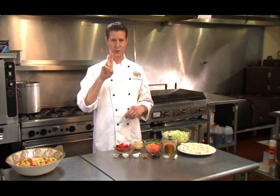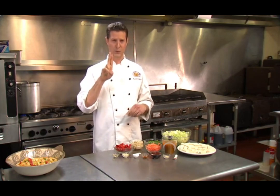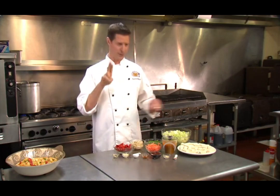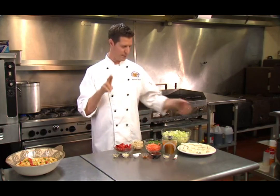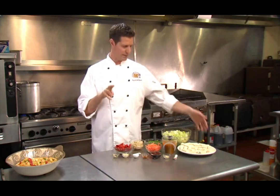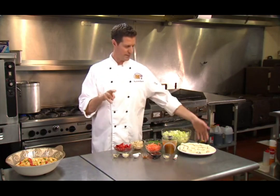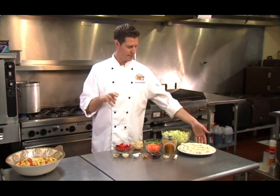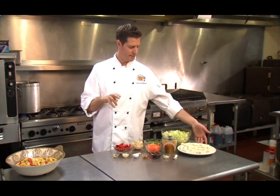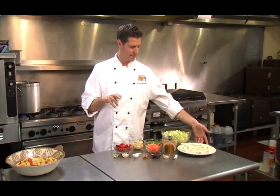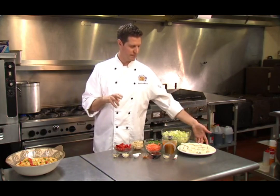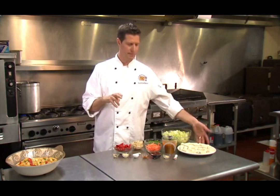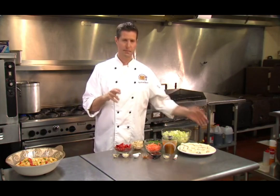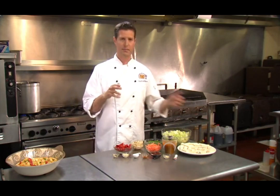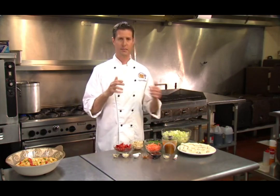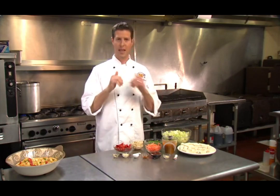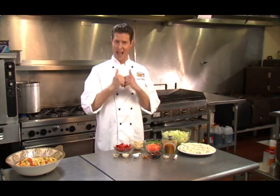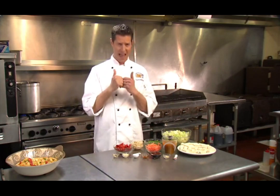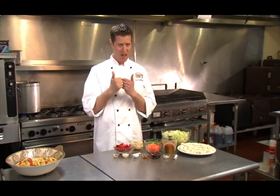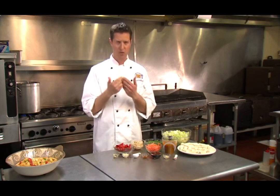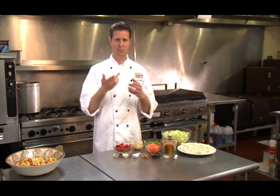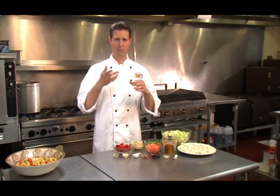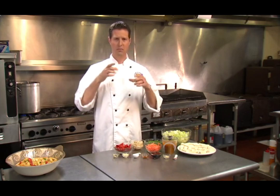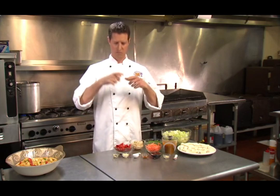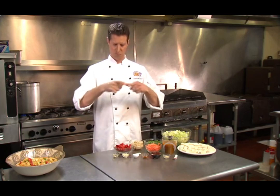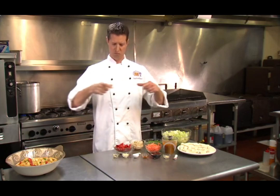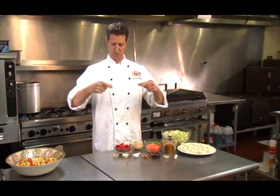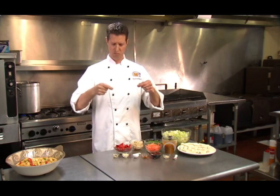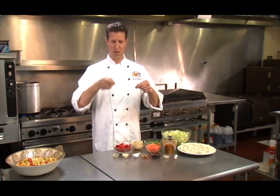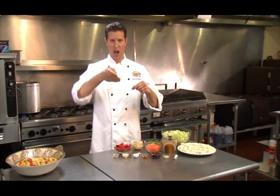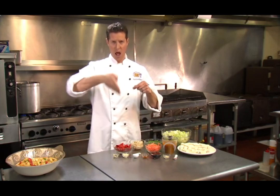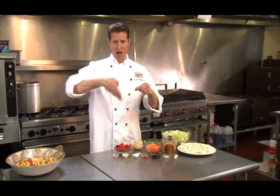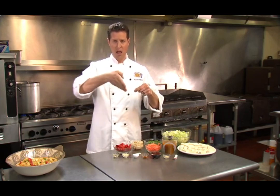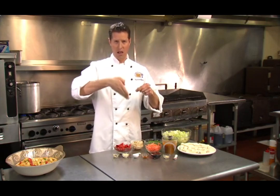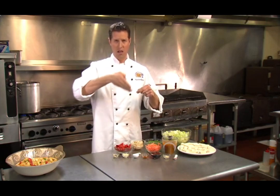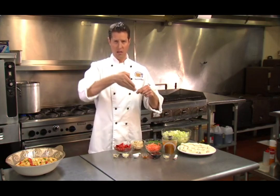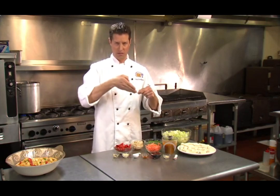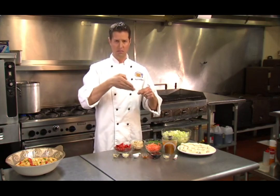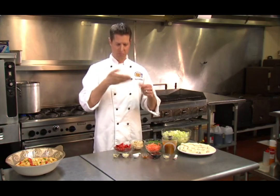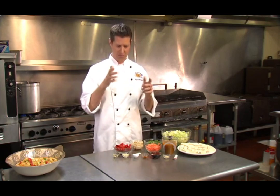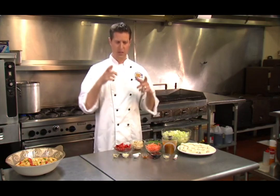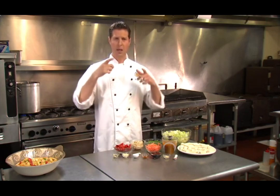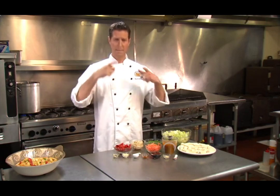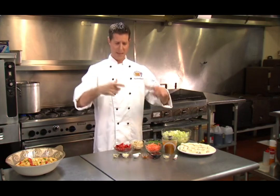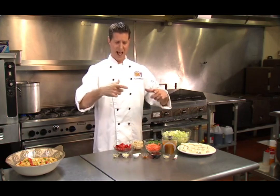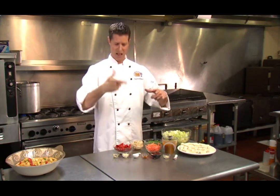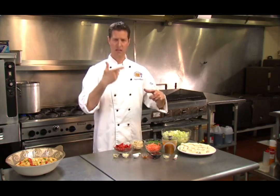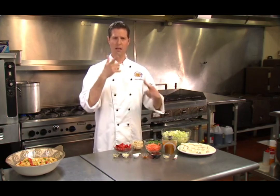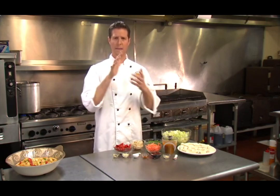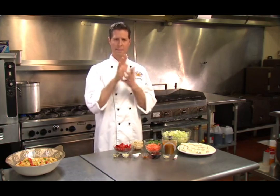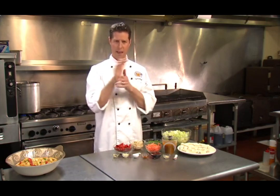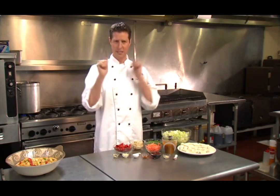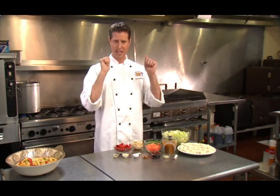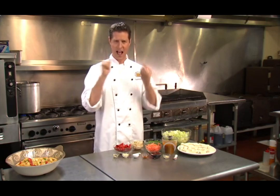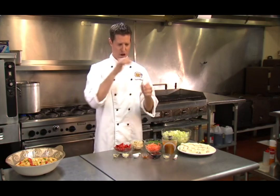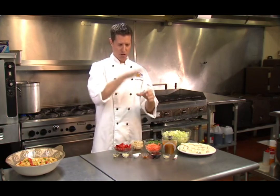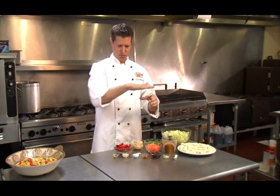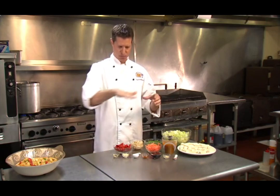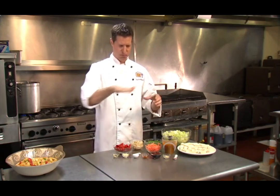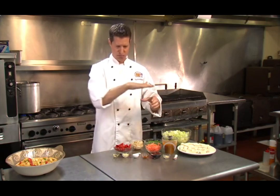Here's the tofu. Let me show you how to do it. Cut the block of tofu into pieces. Put paper towels